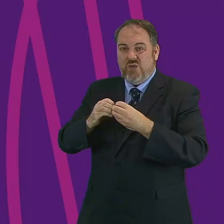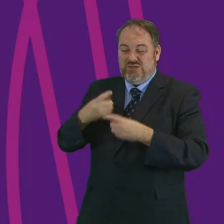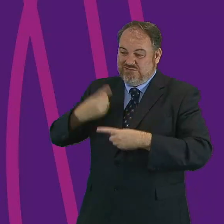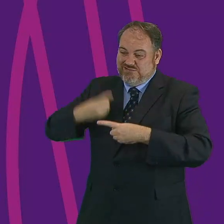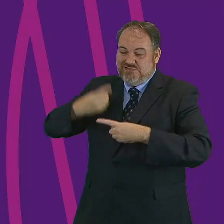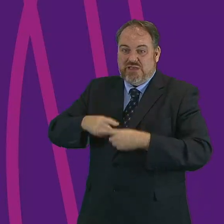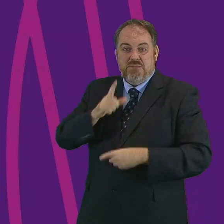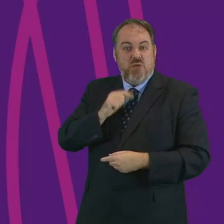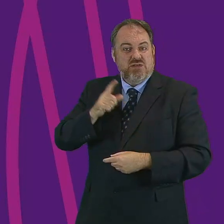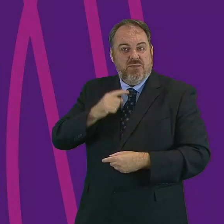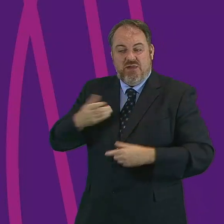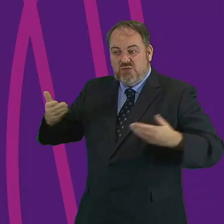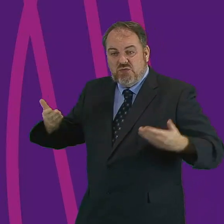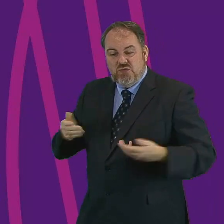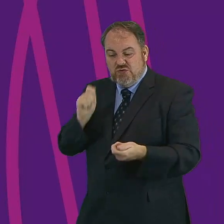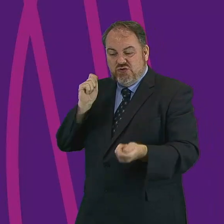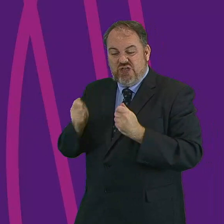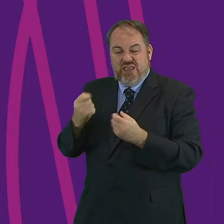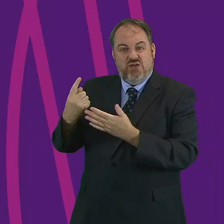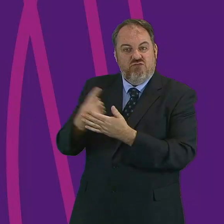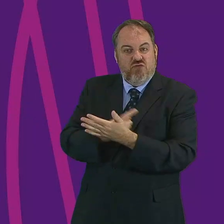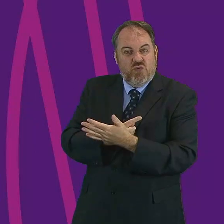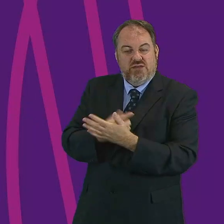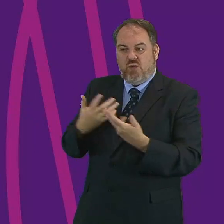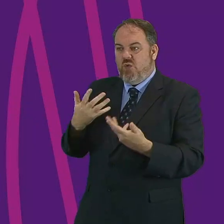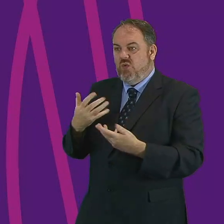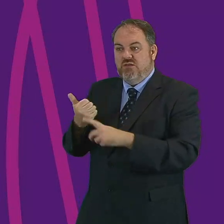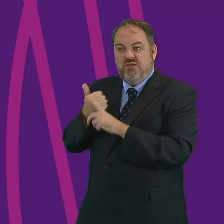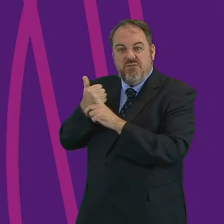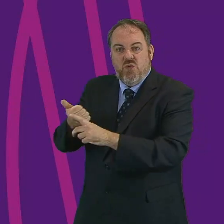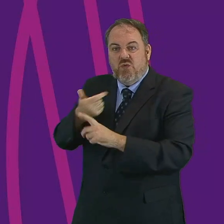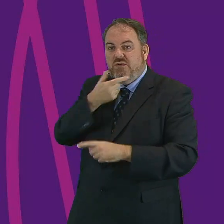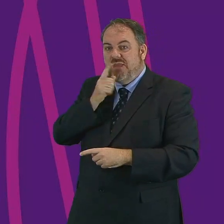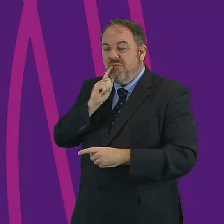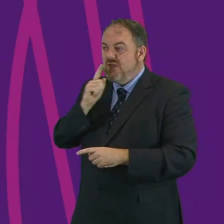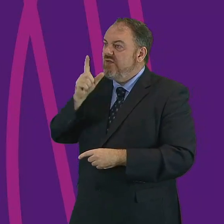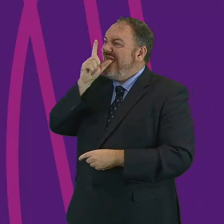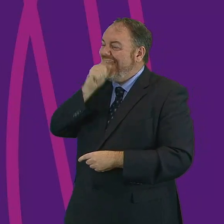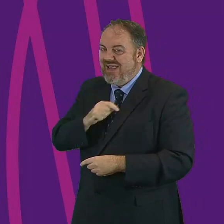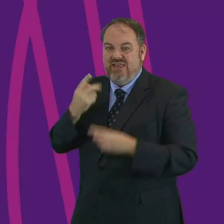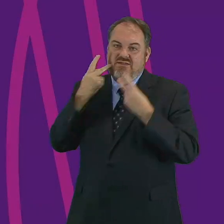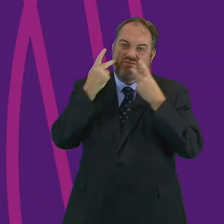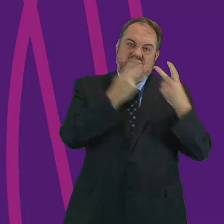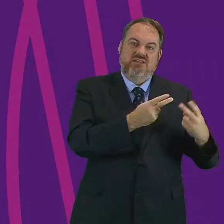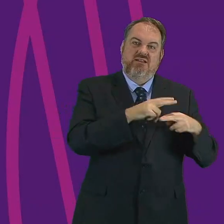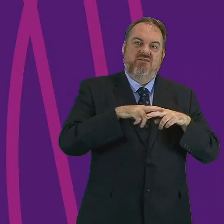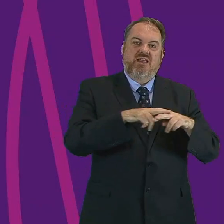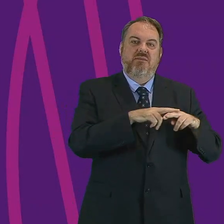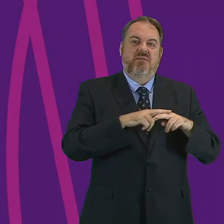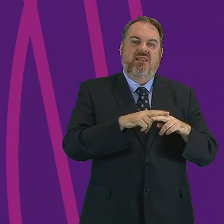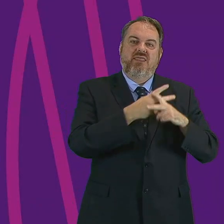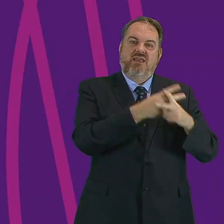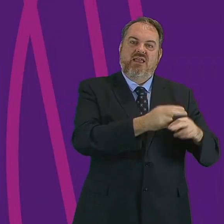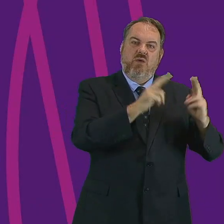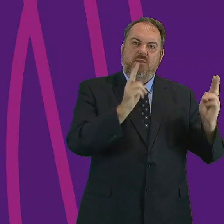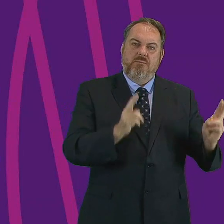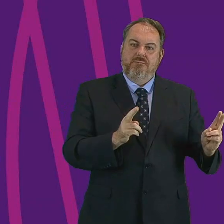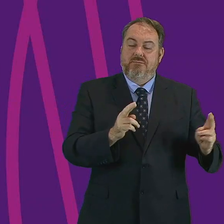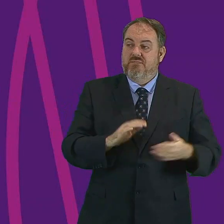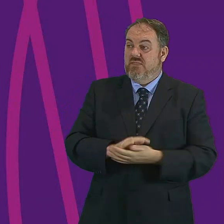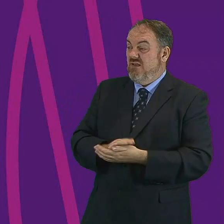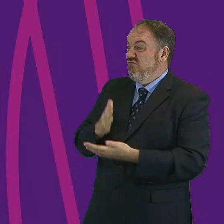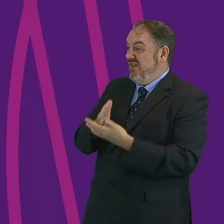care. We all want to eliminate the virus, but we also need to address the psychological and physical harms of